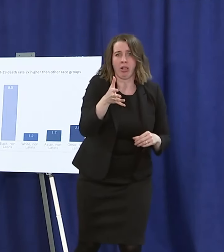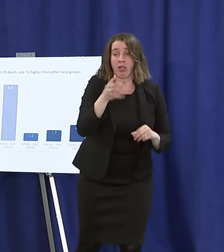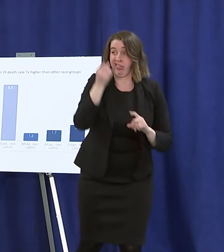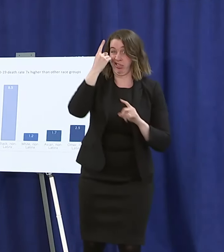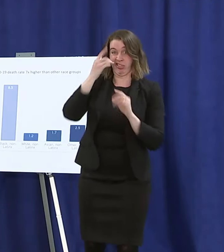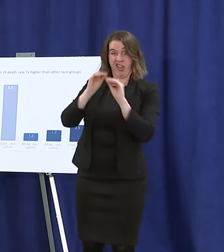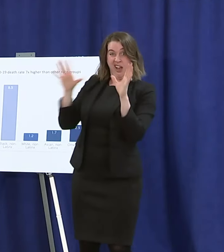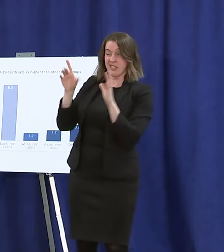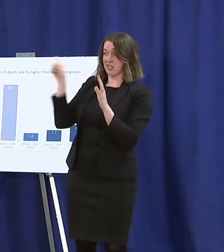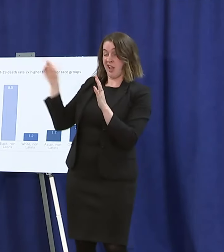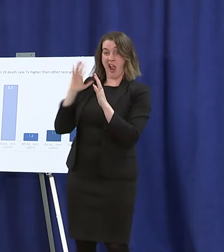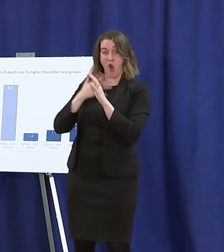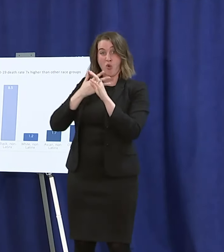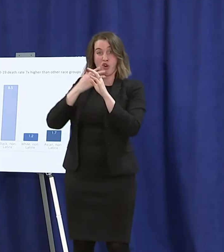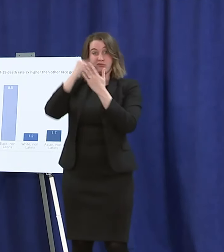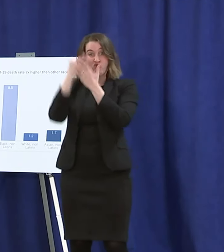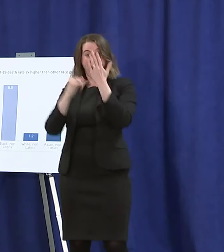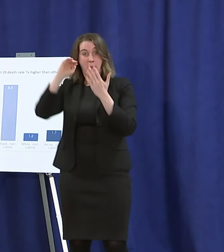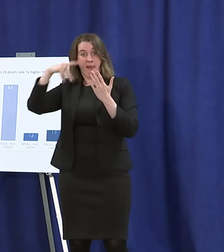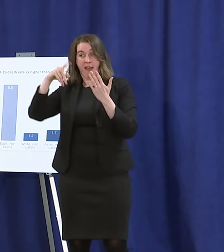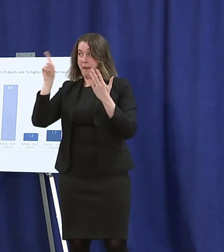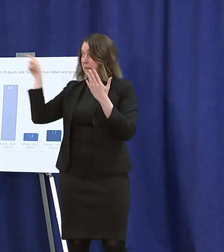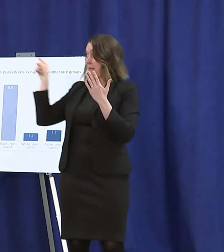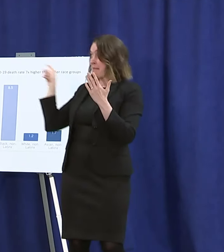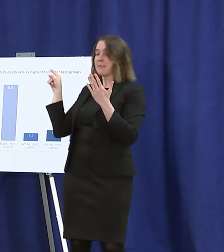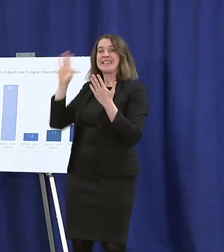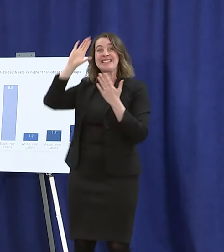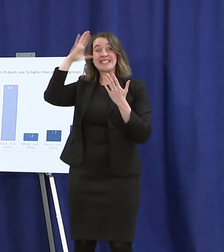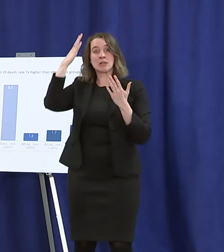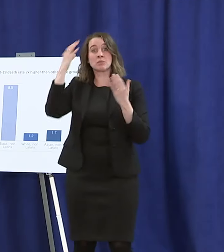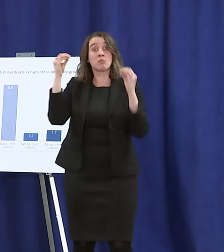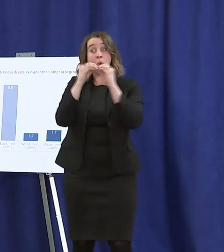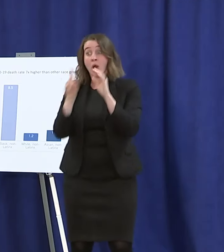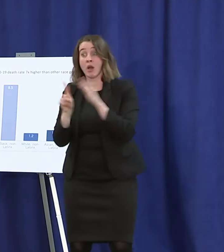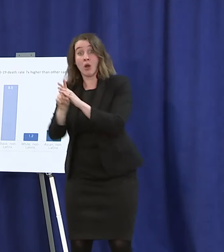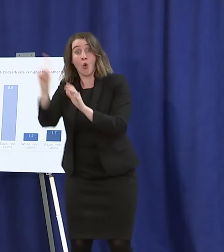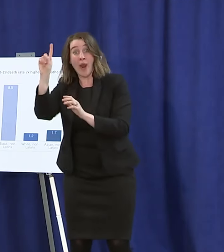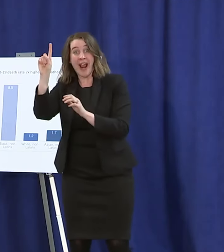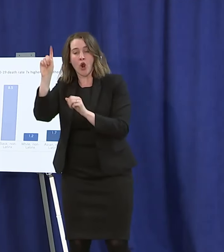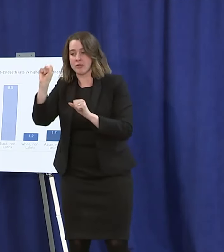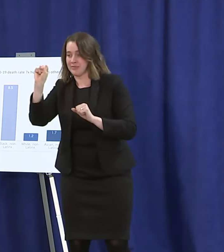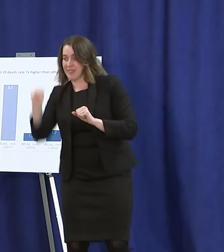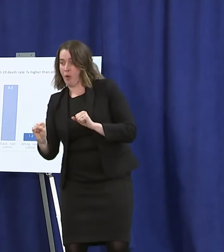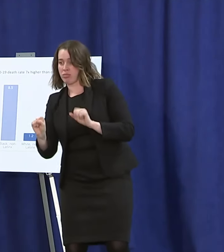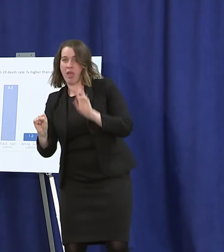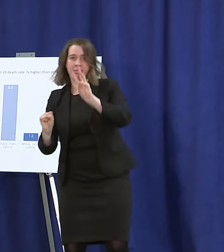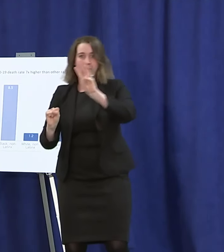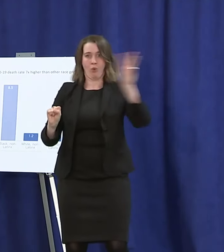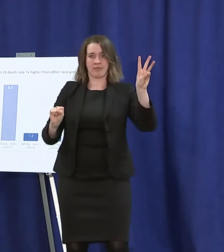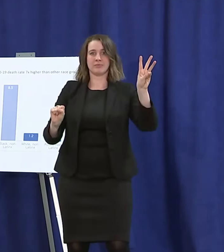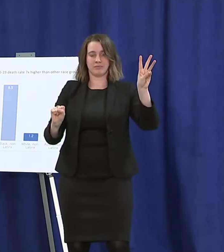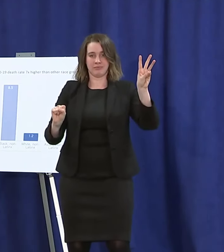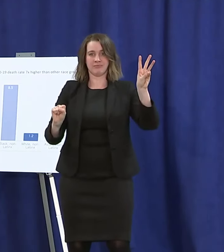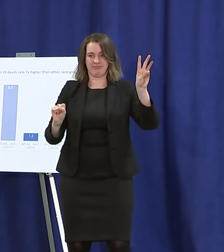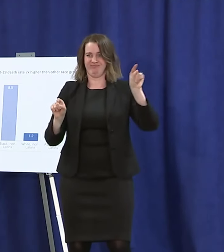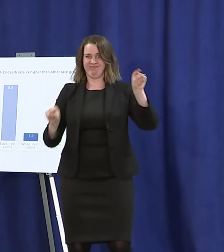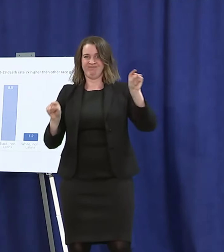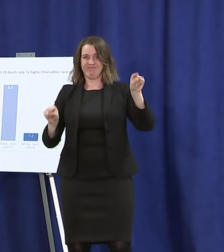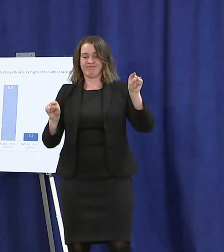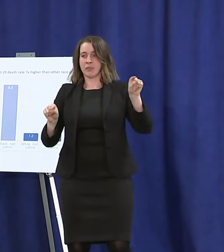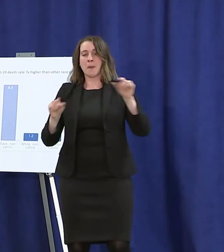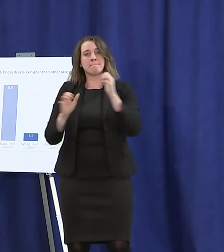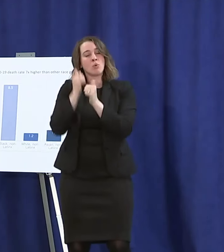maps, the numbers are weighted more heavily on the south and the west sides, and among our most economically